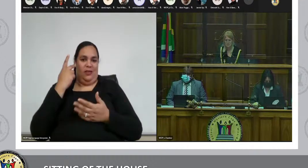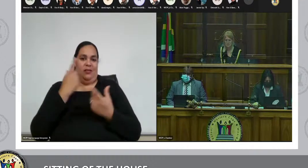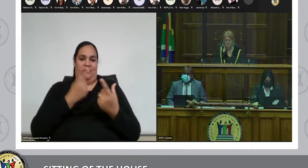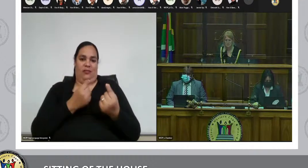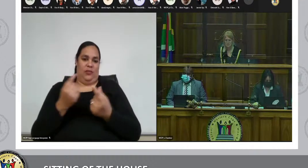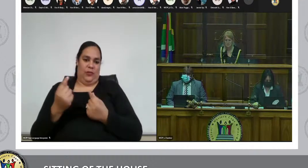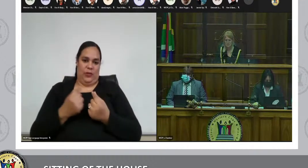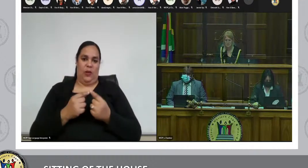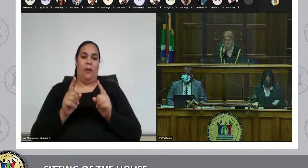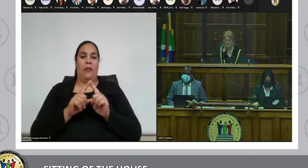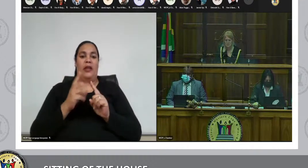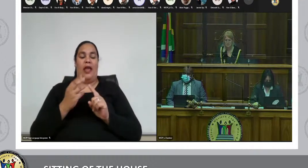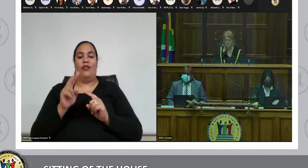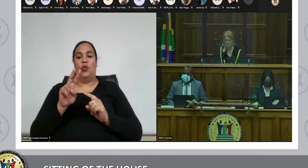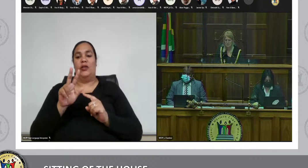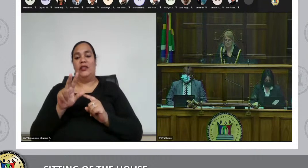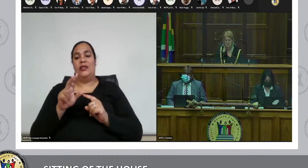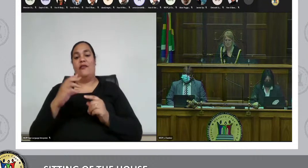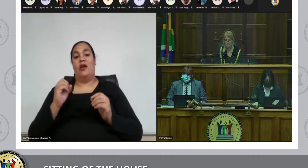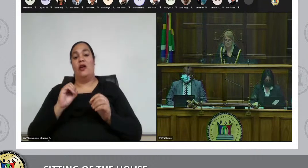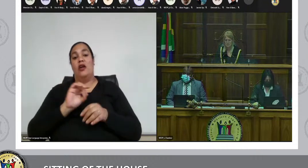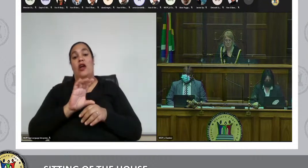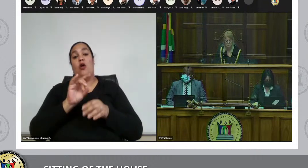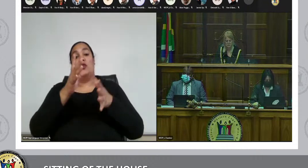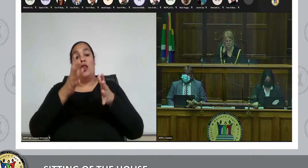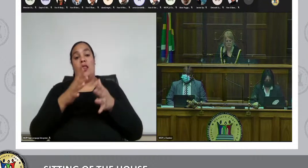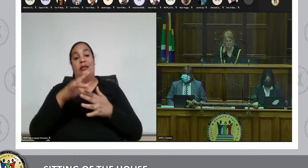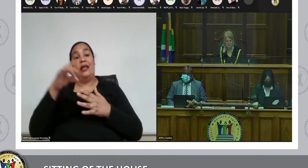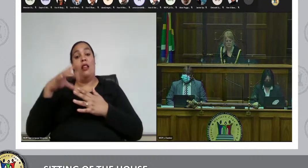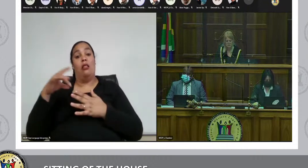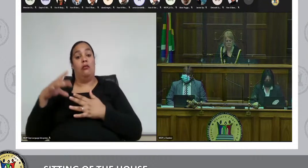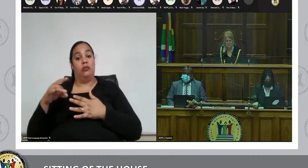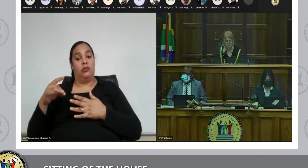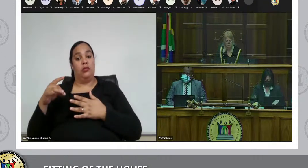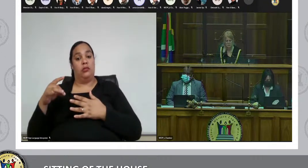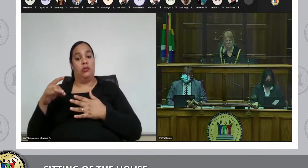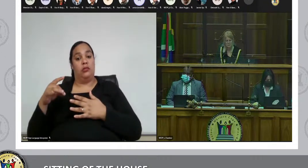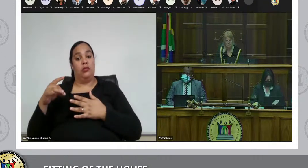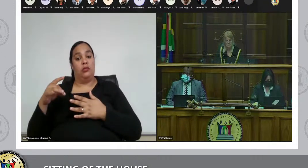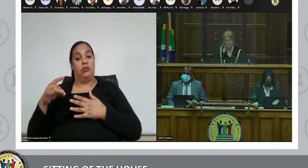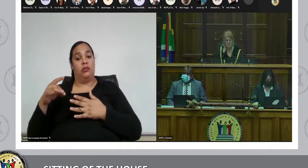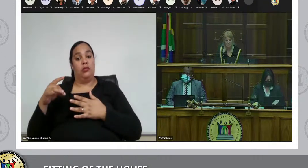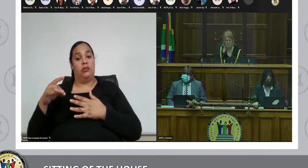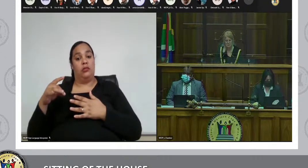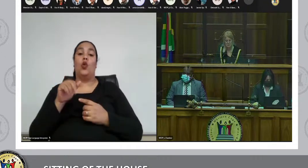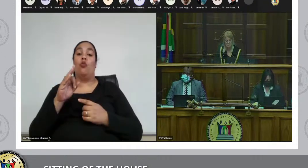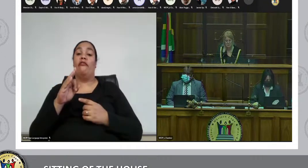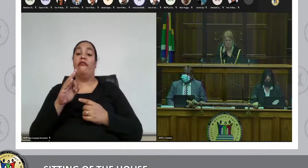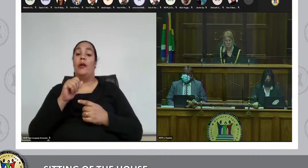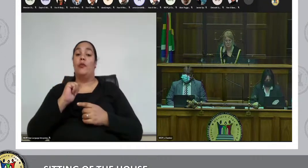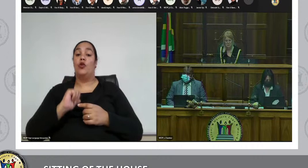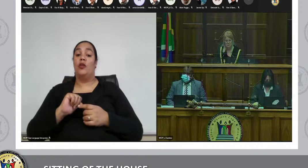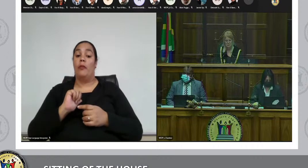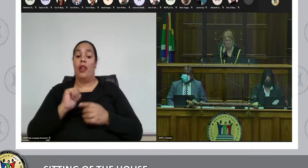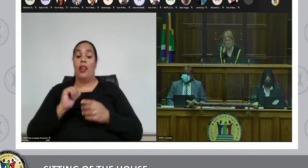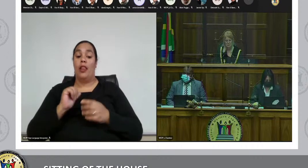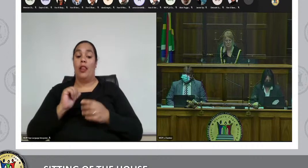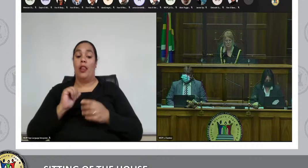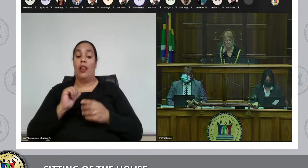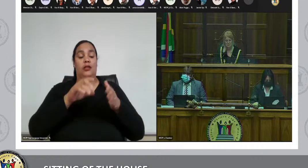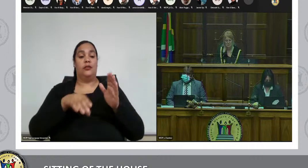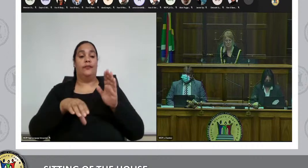There are 27 councillors elected to the Tivatskloof Municipal Council. In terms of